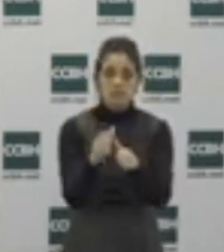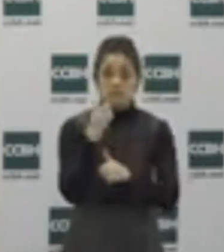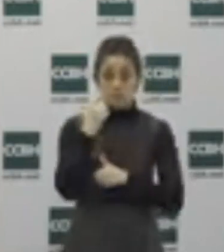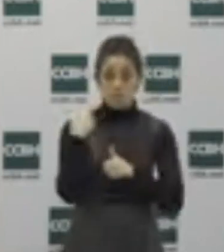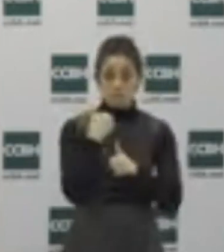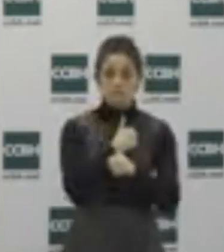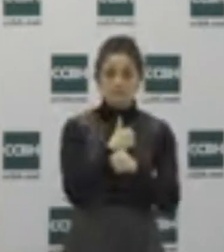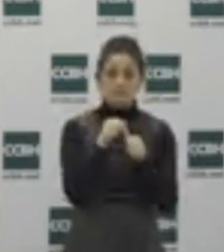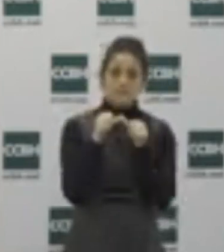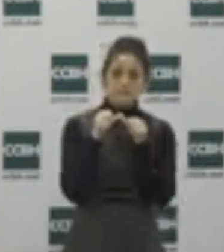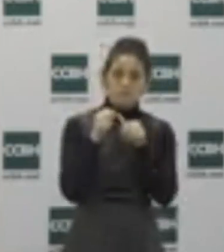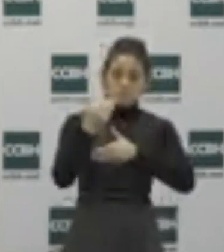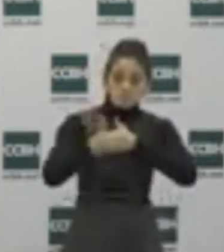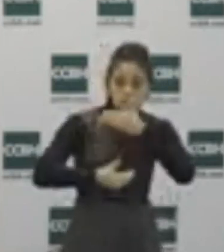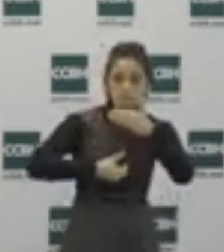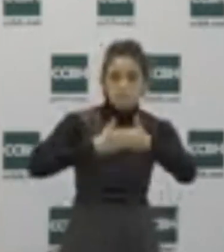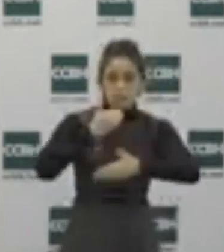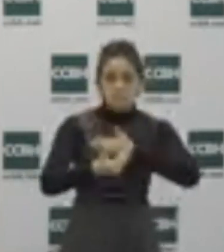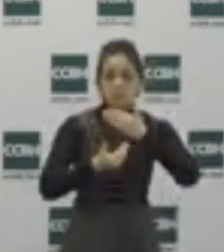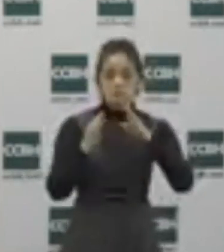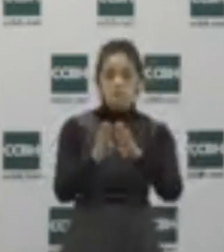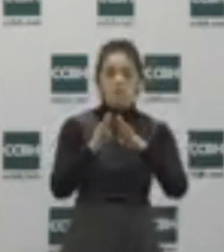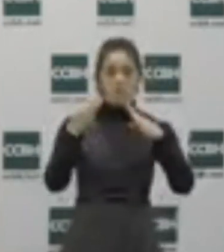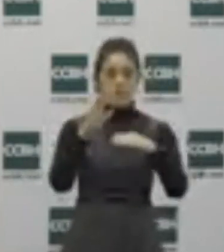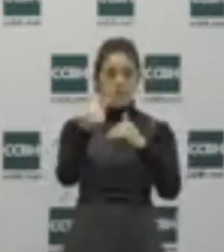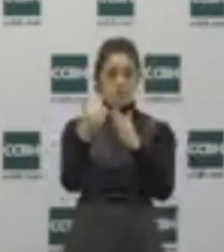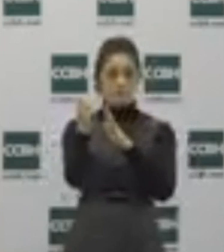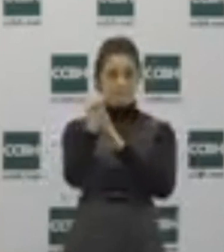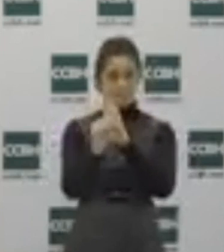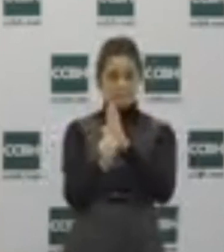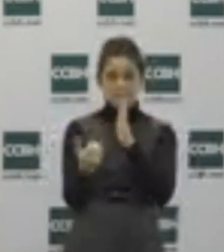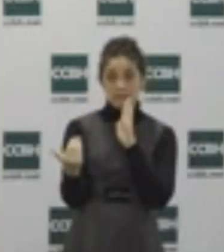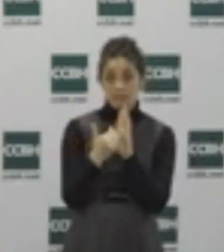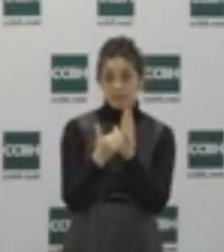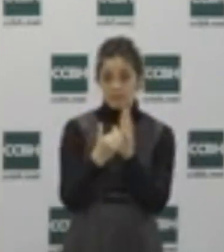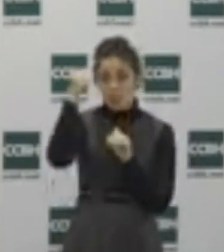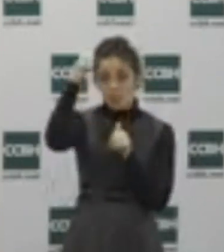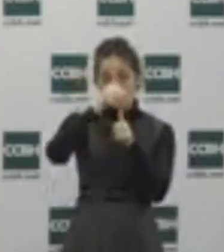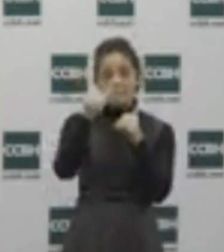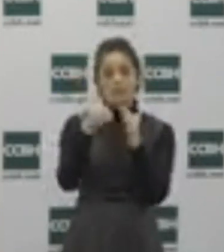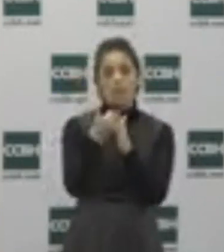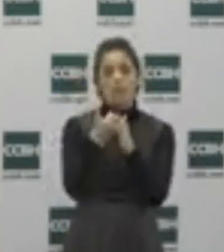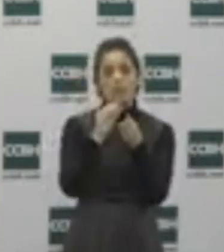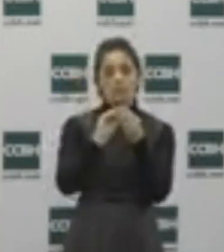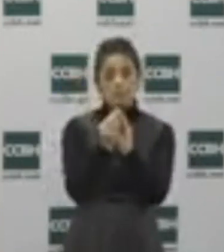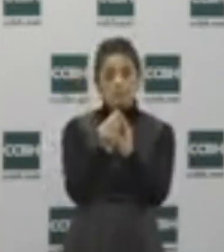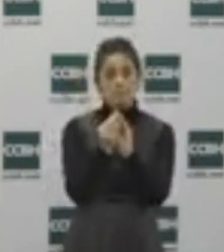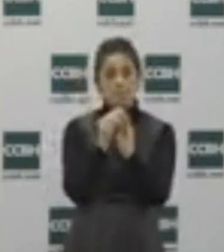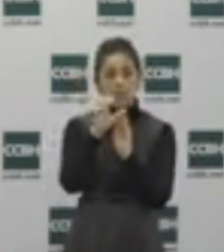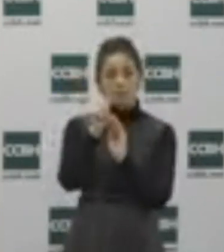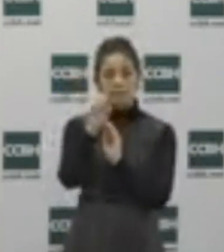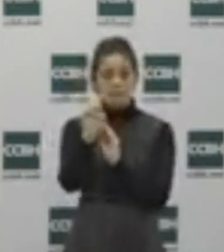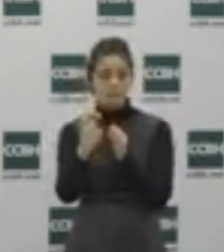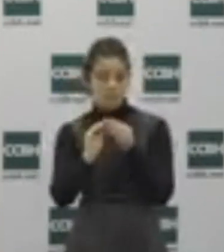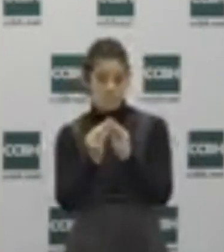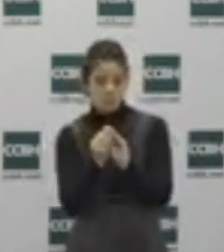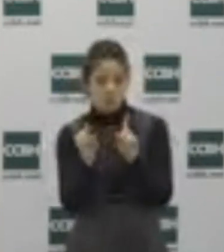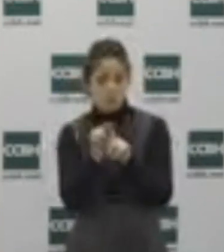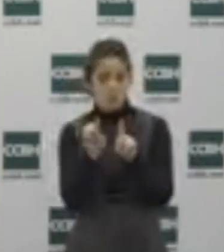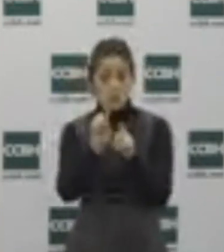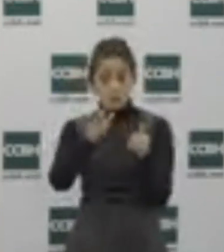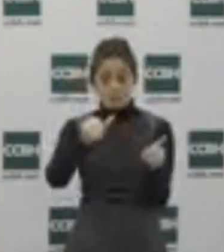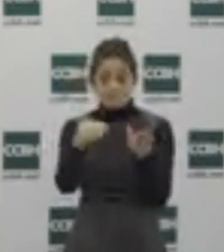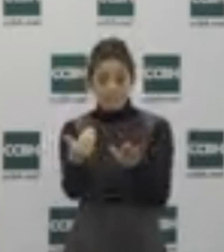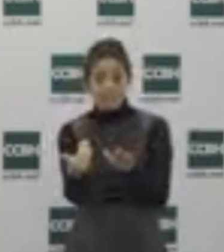forward as we begin this gradual reopening of the state. We have to remember that our case counts and fatality numbers are